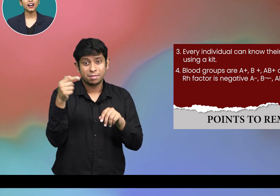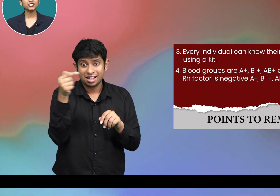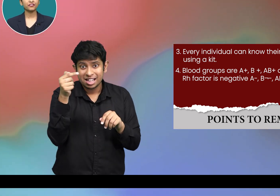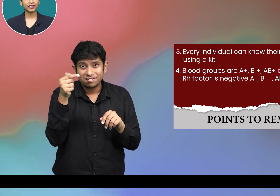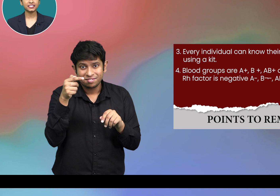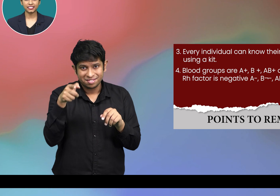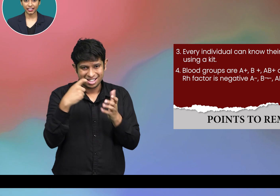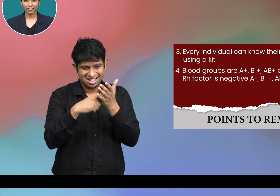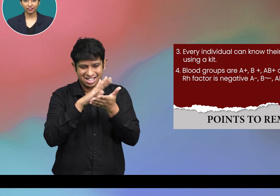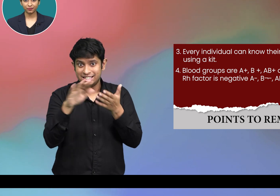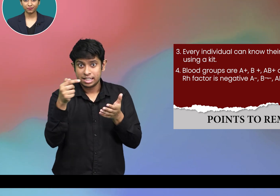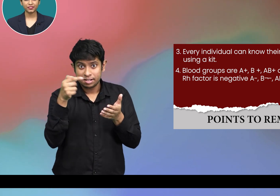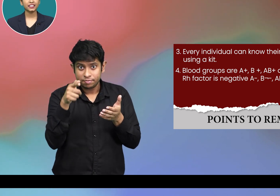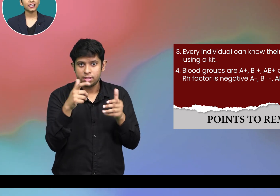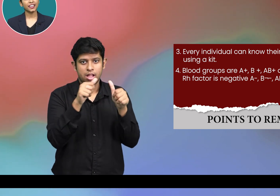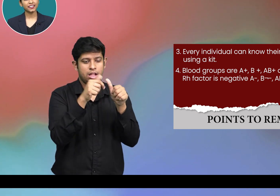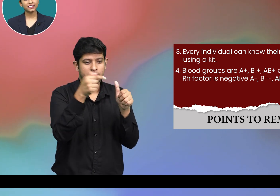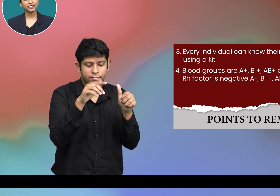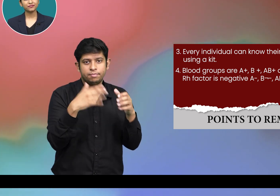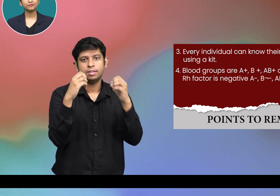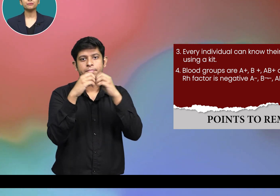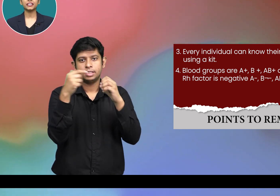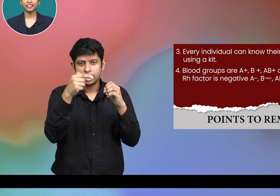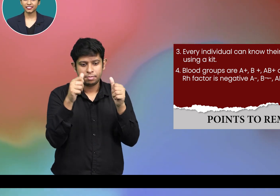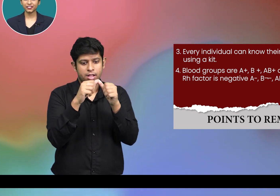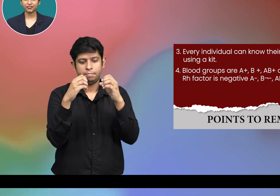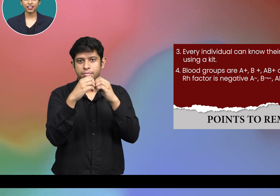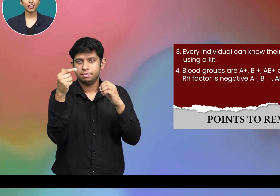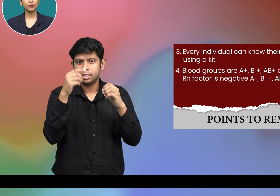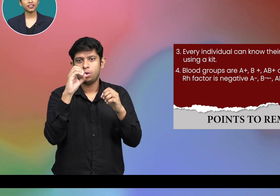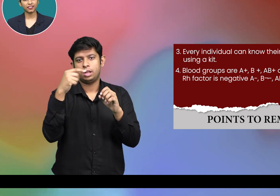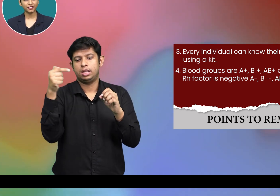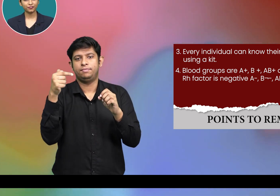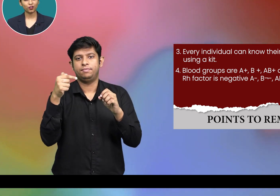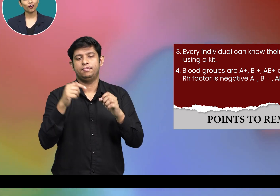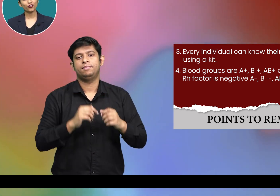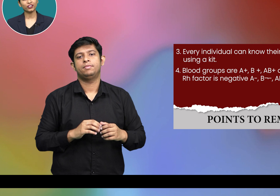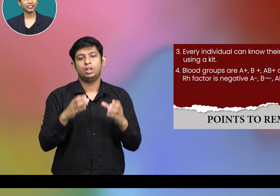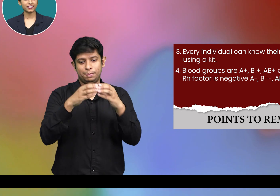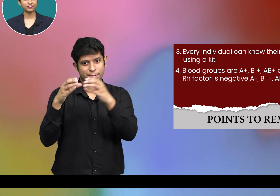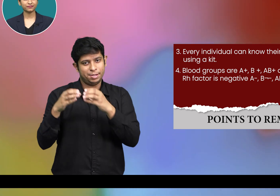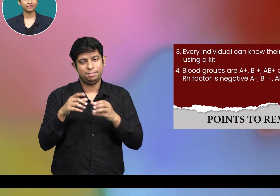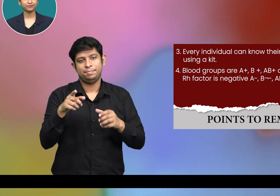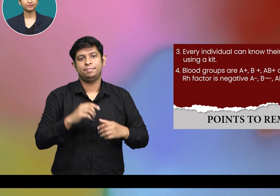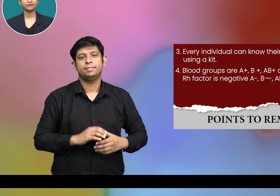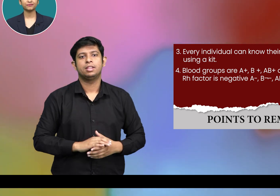if the Rh factor is negative, A negative, B negative, AB negative or O